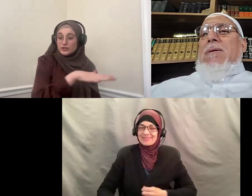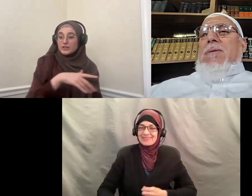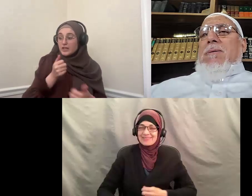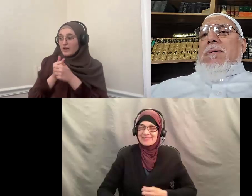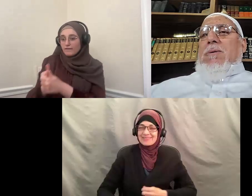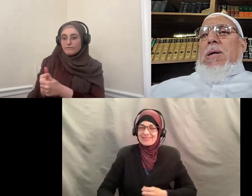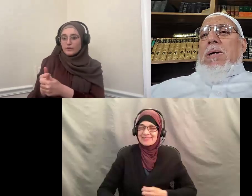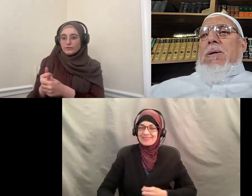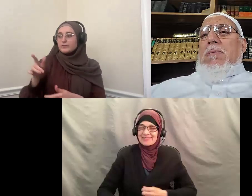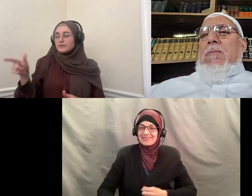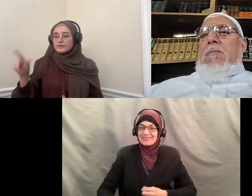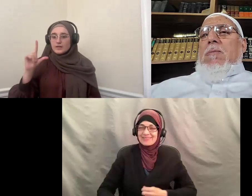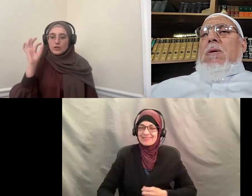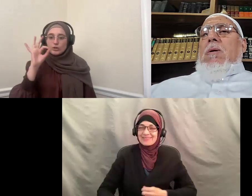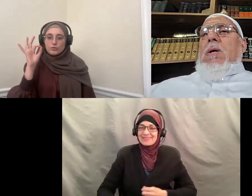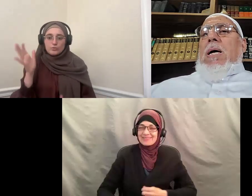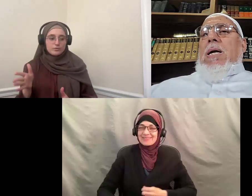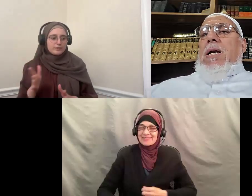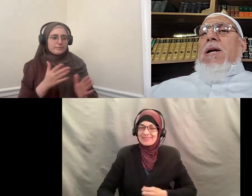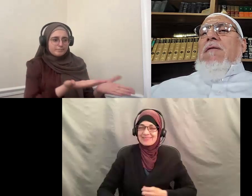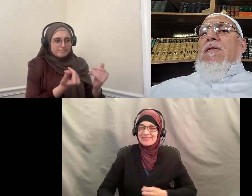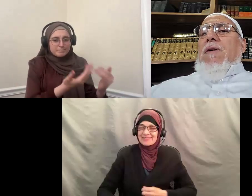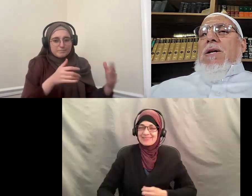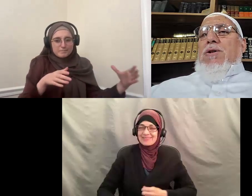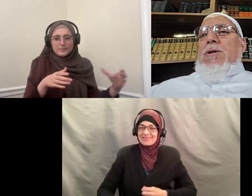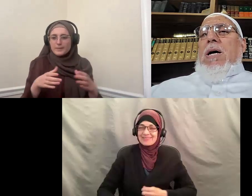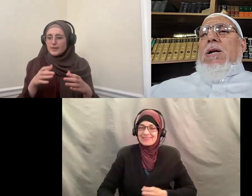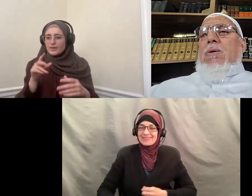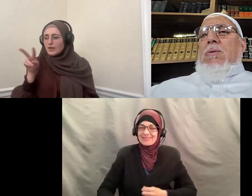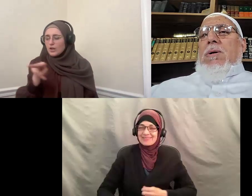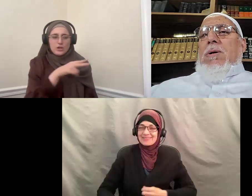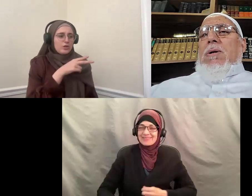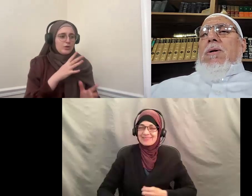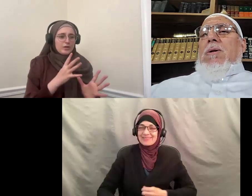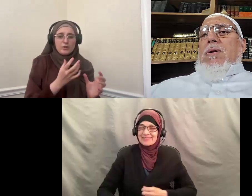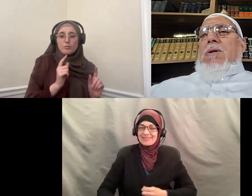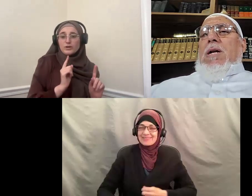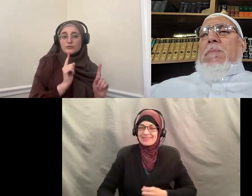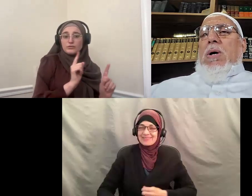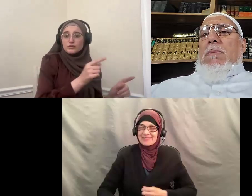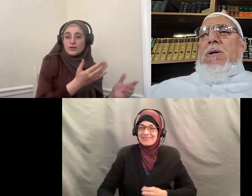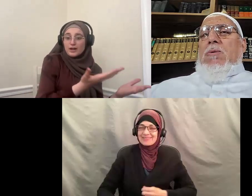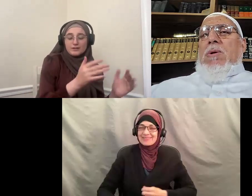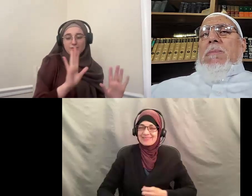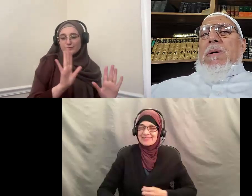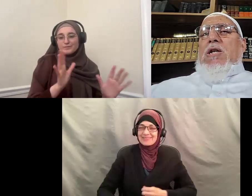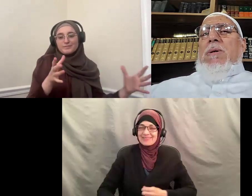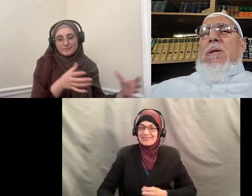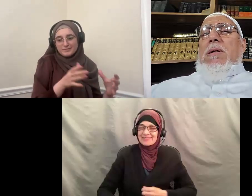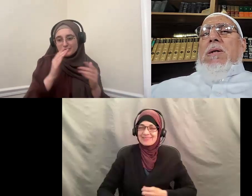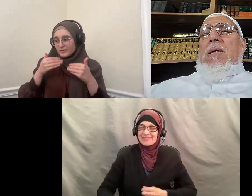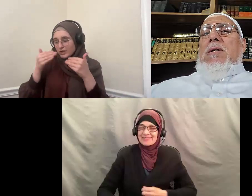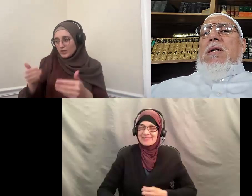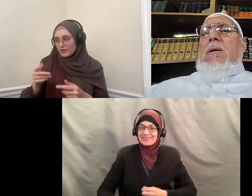back. Okay? And leave the village alone. Their appointment with the